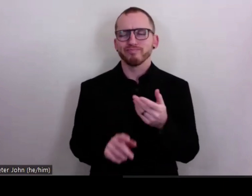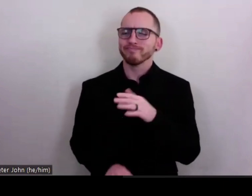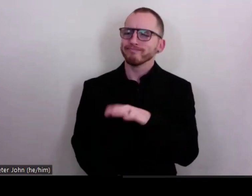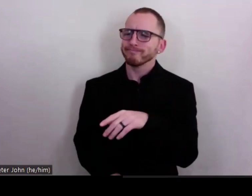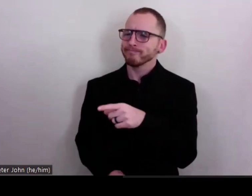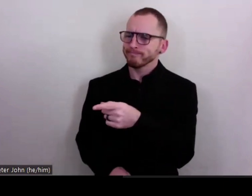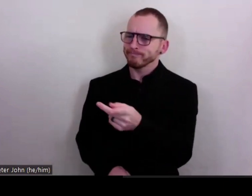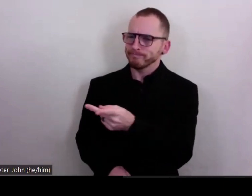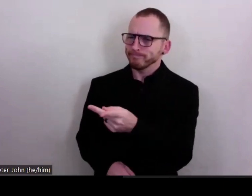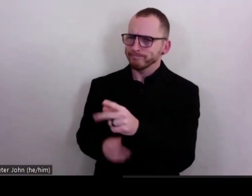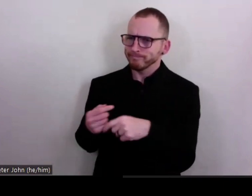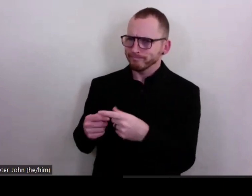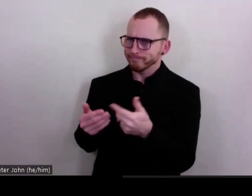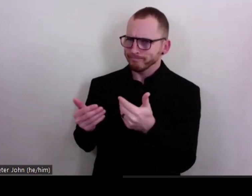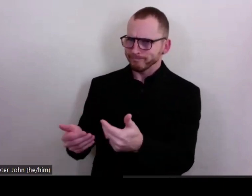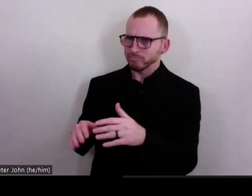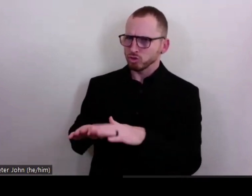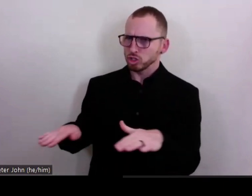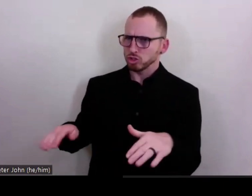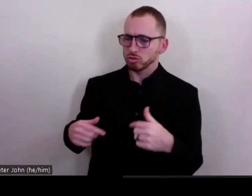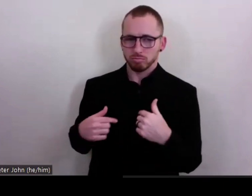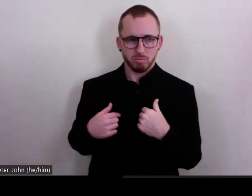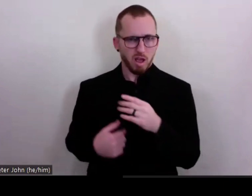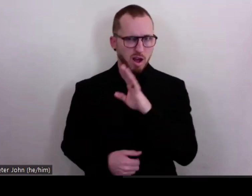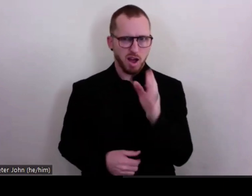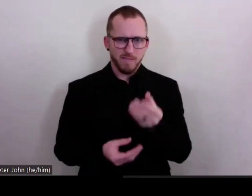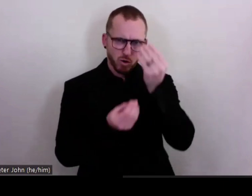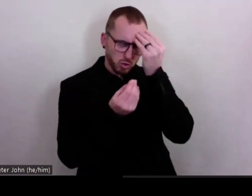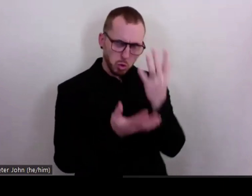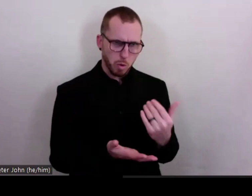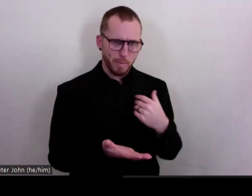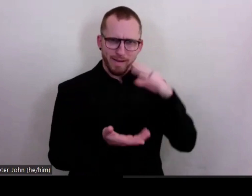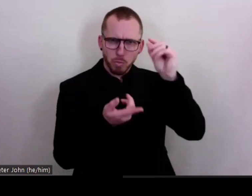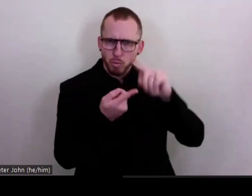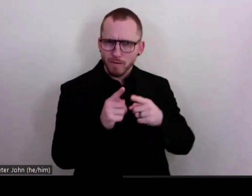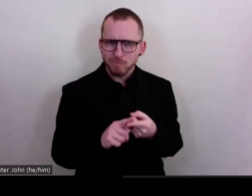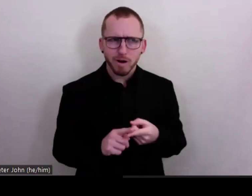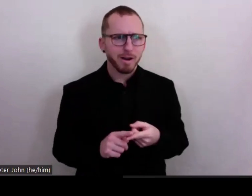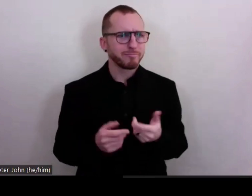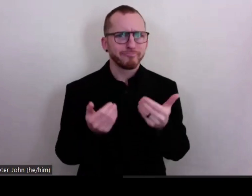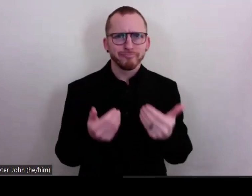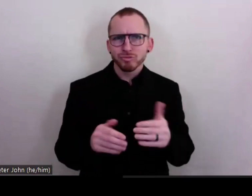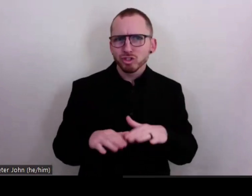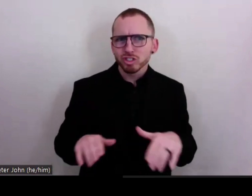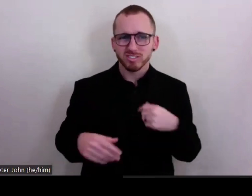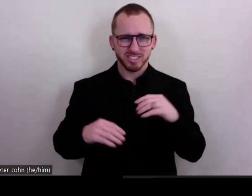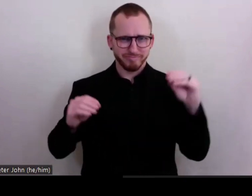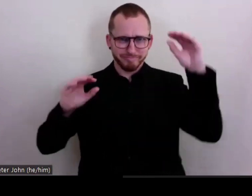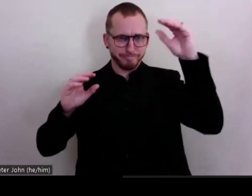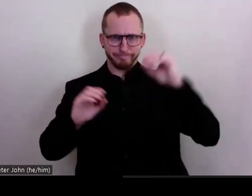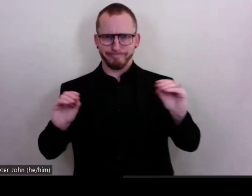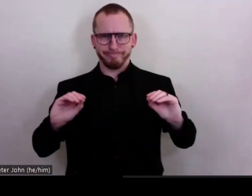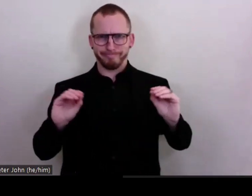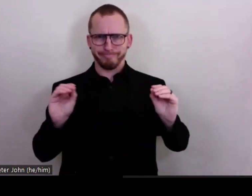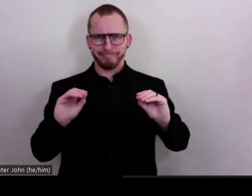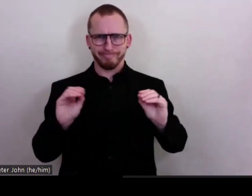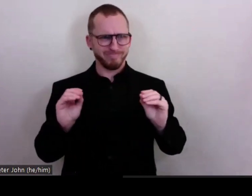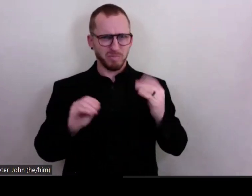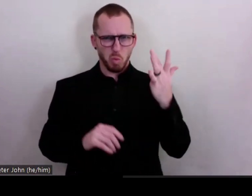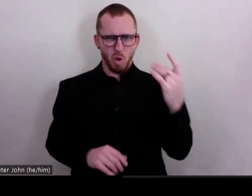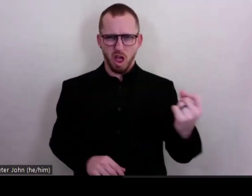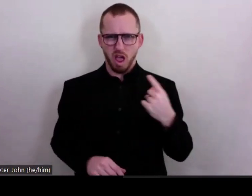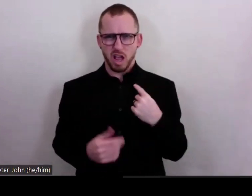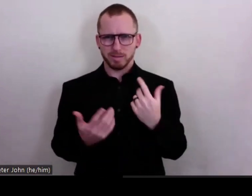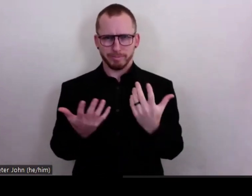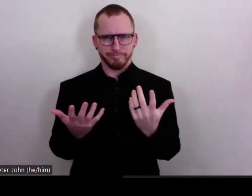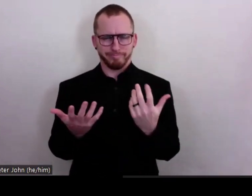children? I've never told him I had a boyfriend, and I never said that I wanted children, and I have no idea why we were even talking about that, if I'm